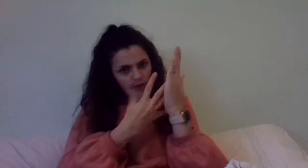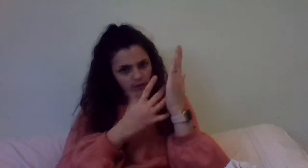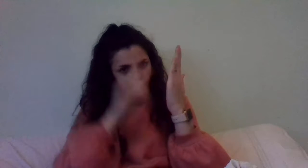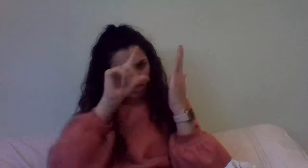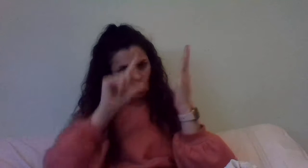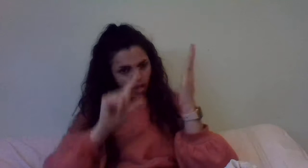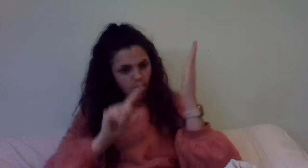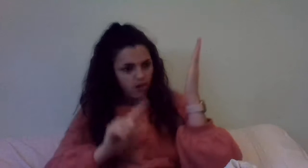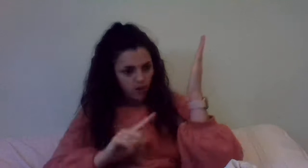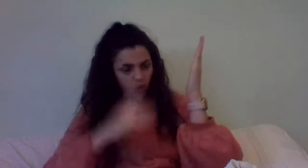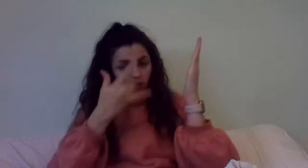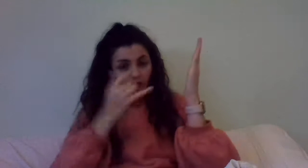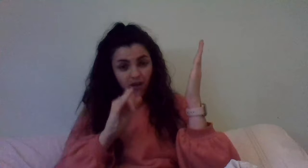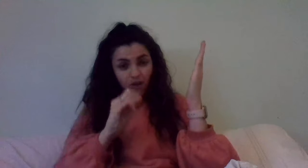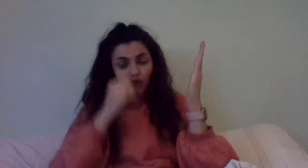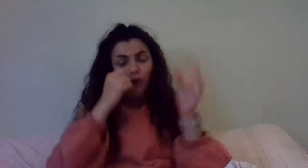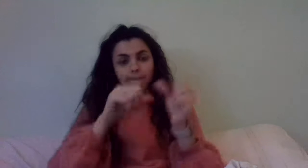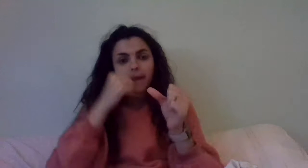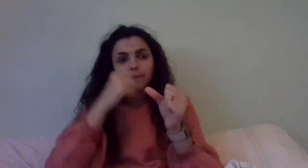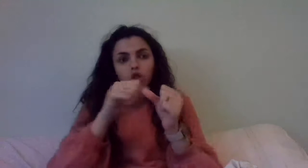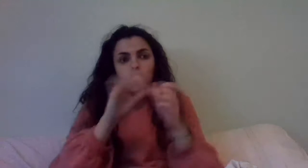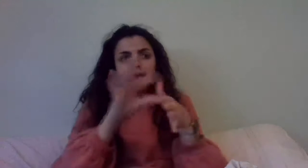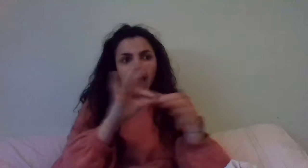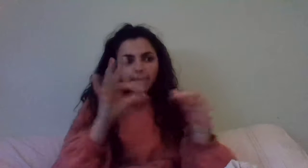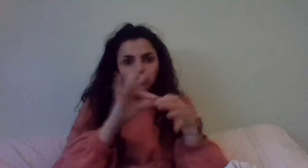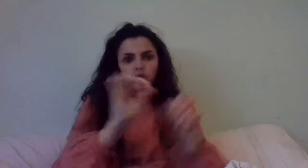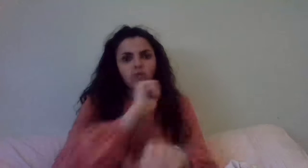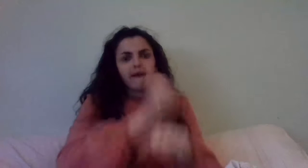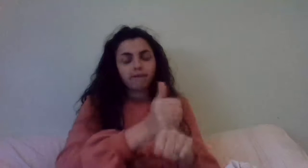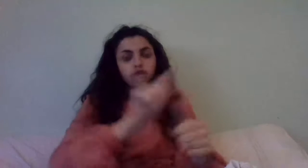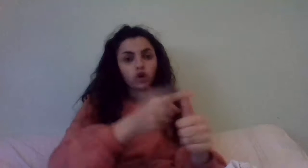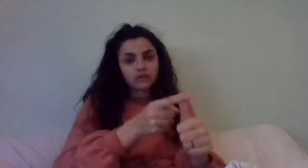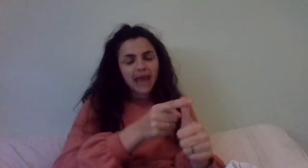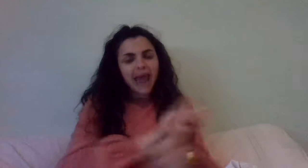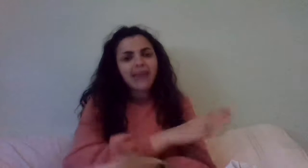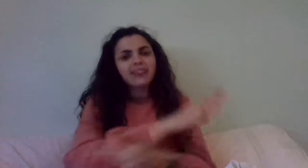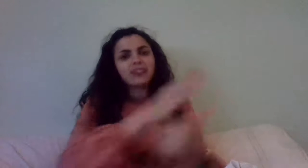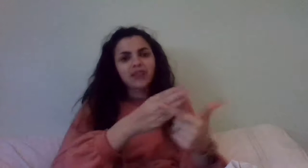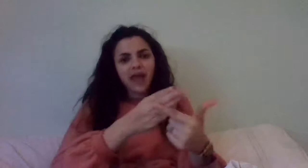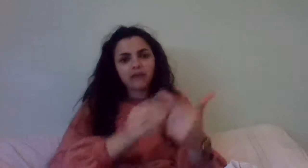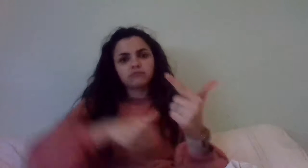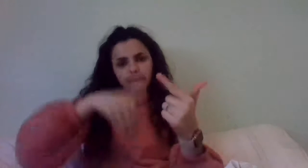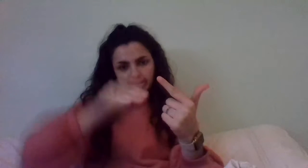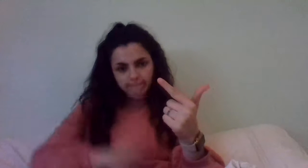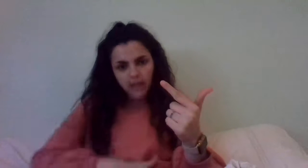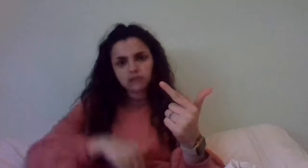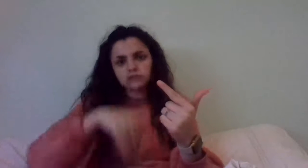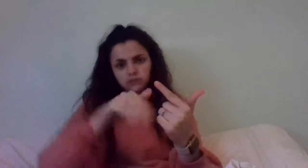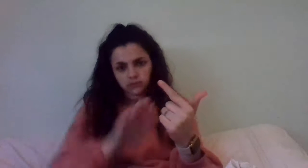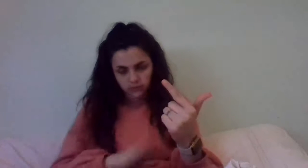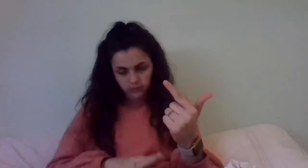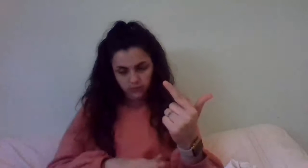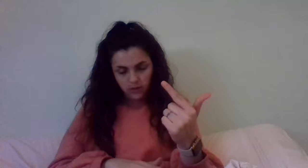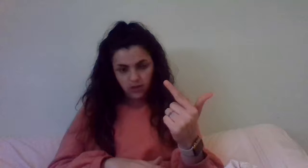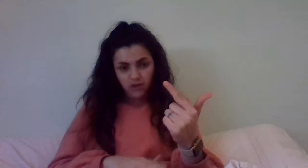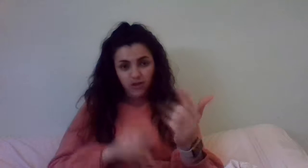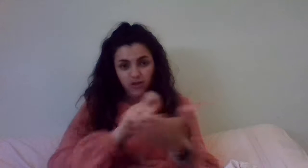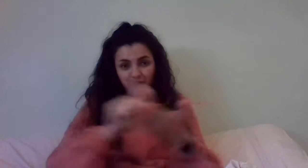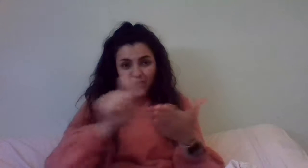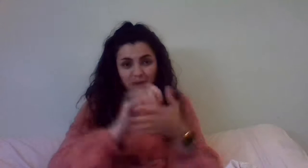the captions come first. They had written those ideas based on their tremendous amount of research, and then